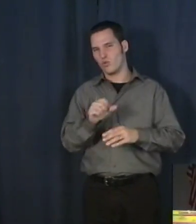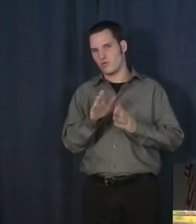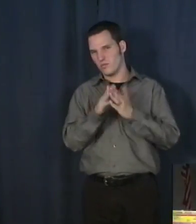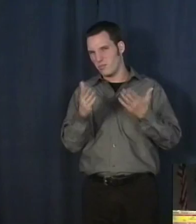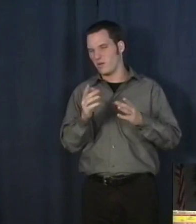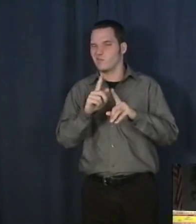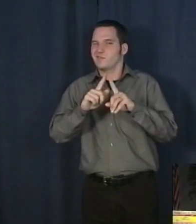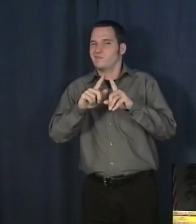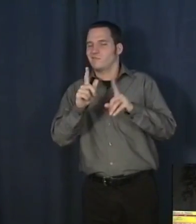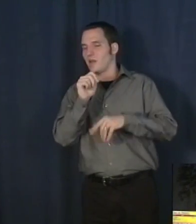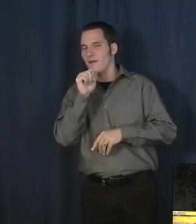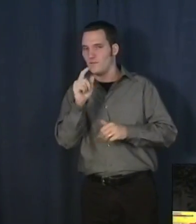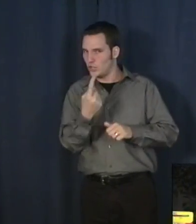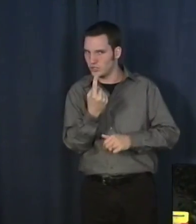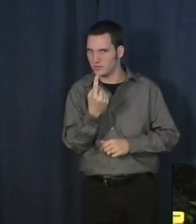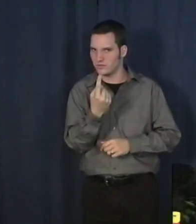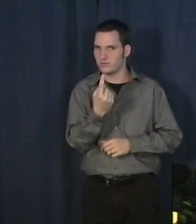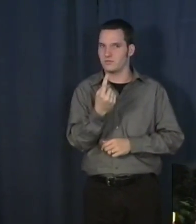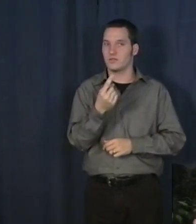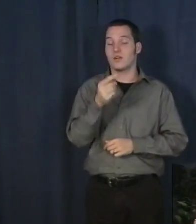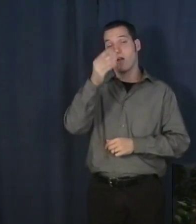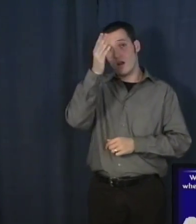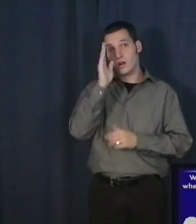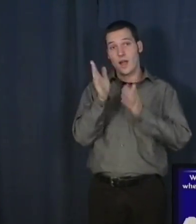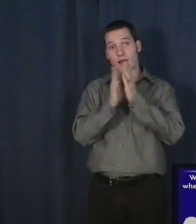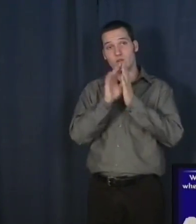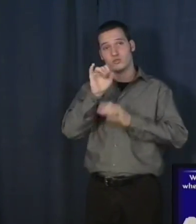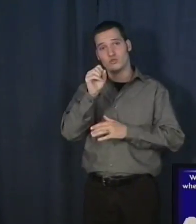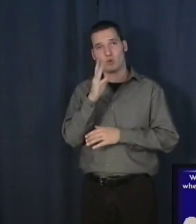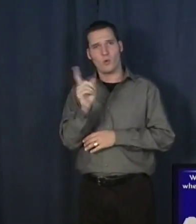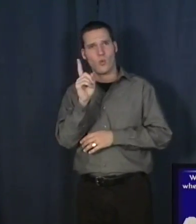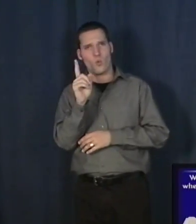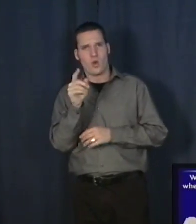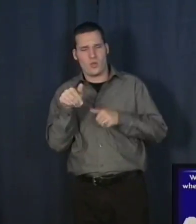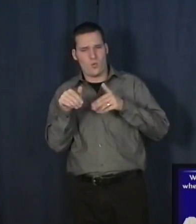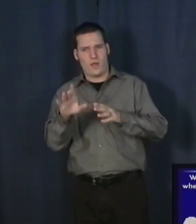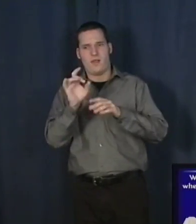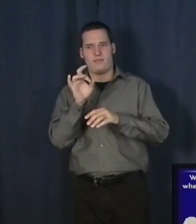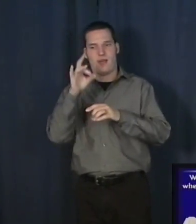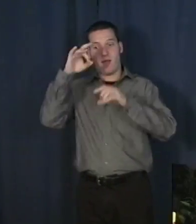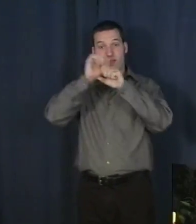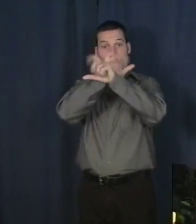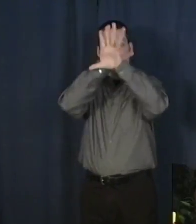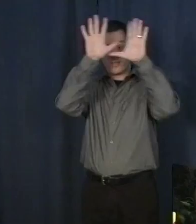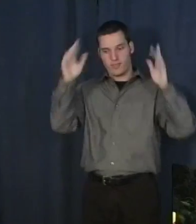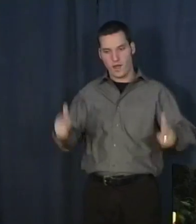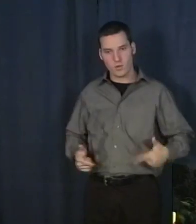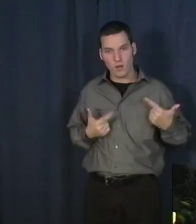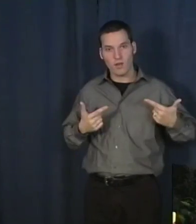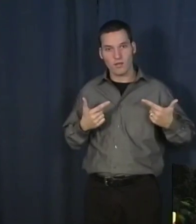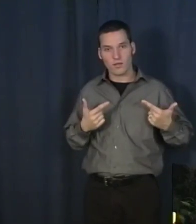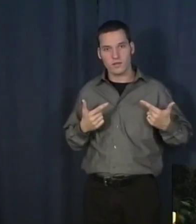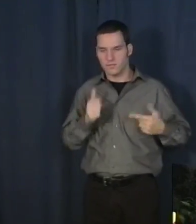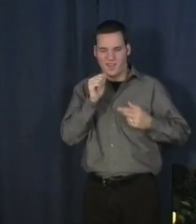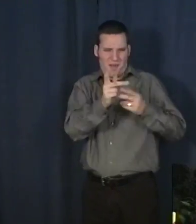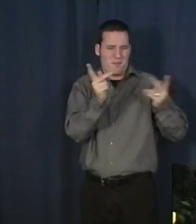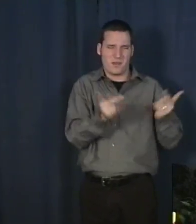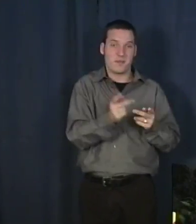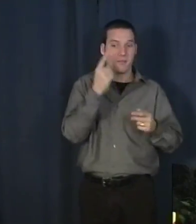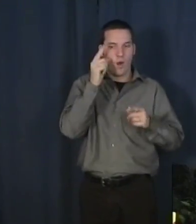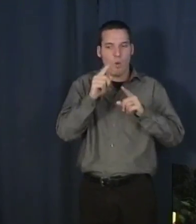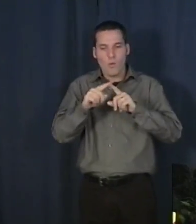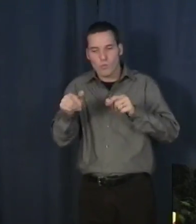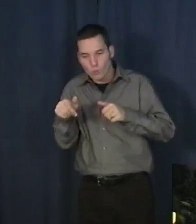Bible. God asked Job question after question. He said, where's the way where light dwelleth? That's a cool verse. Light doesn't stay in a place, it's in a